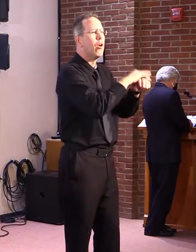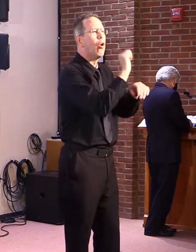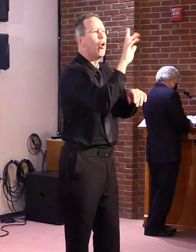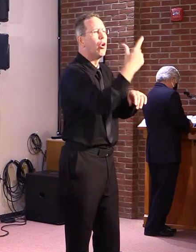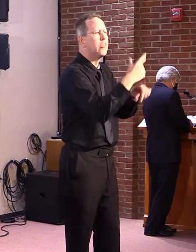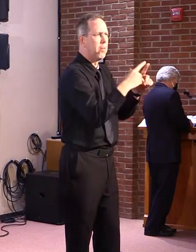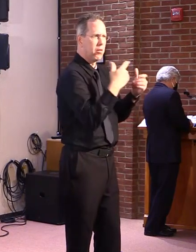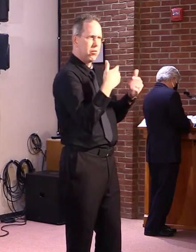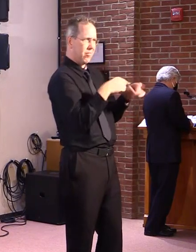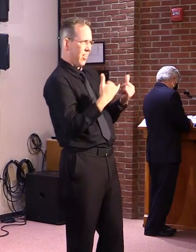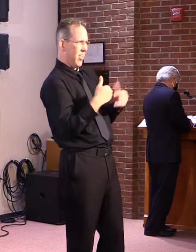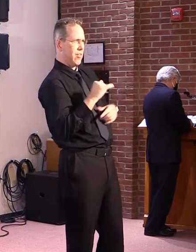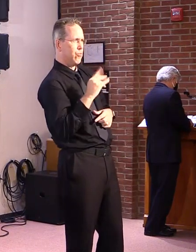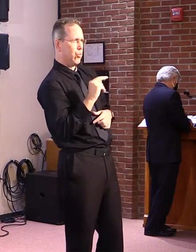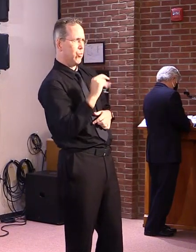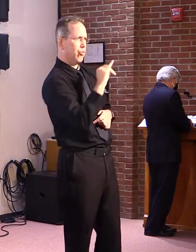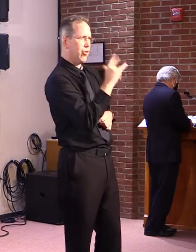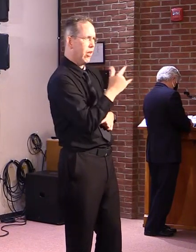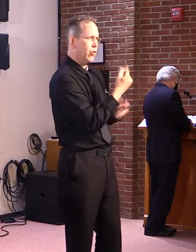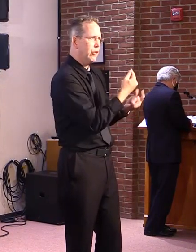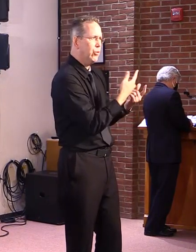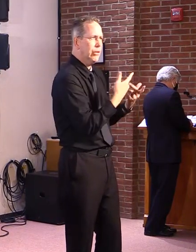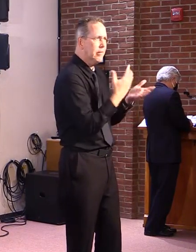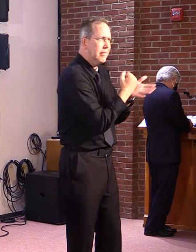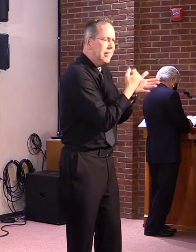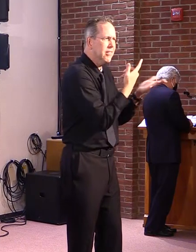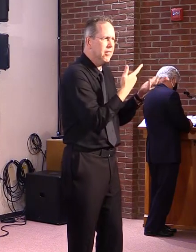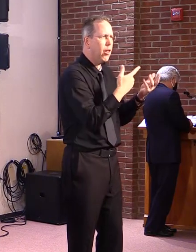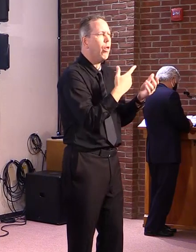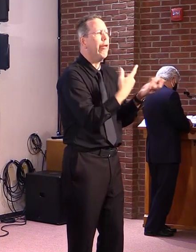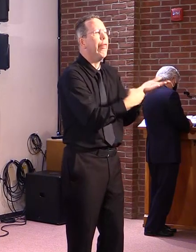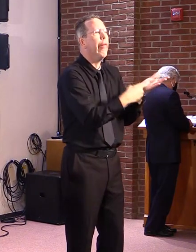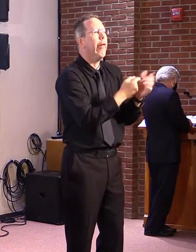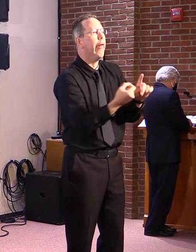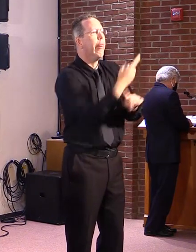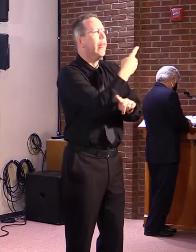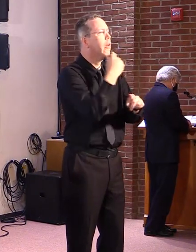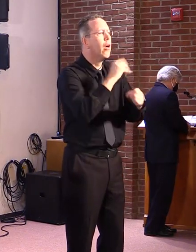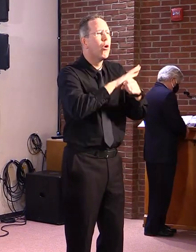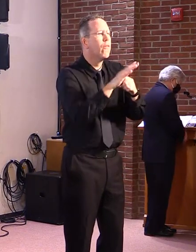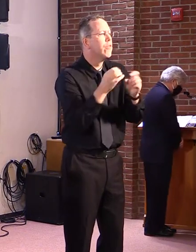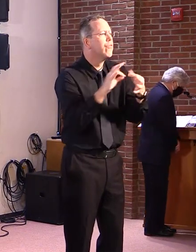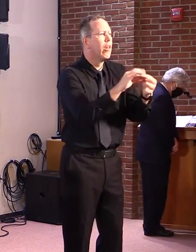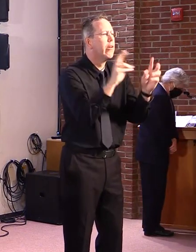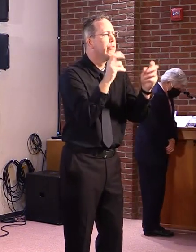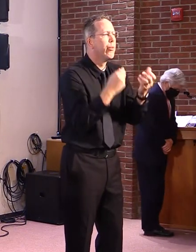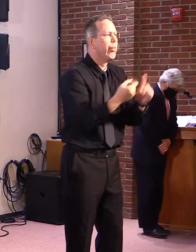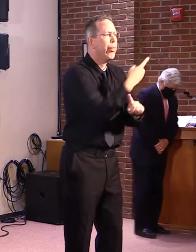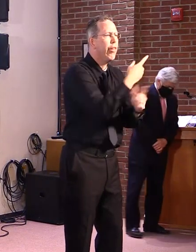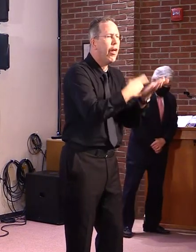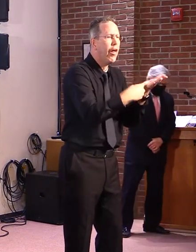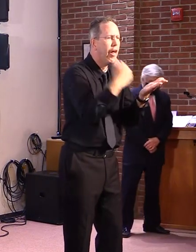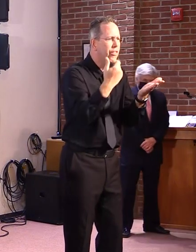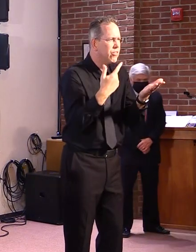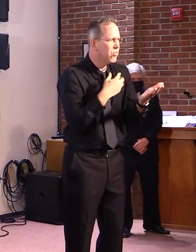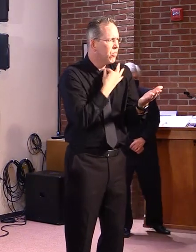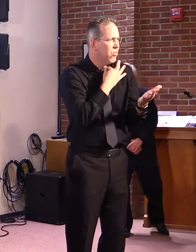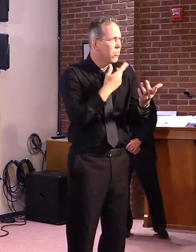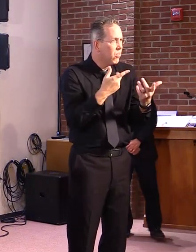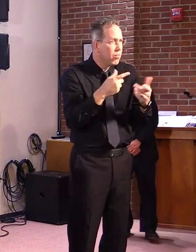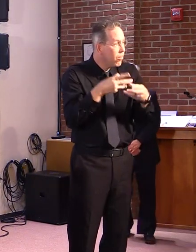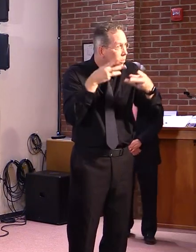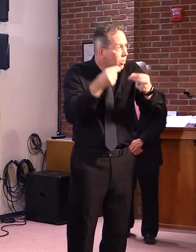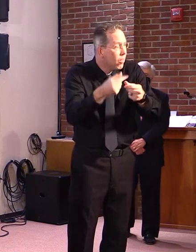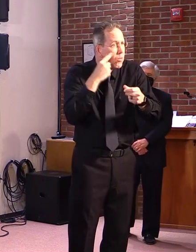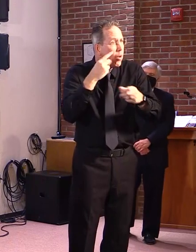the last 3 months? Are the taxpayers still putting any or all expenses there? And what is the daily or weekly price tag